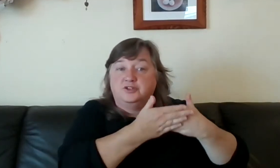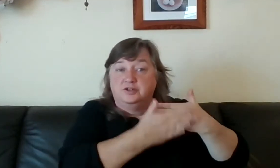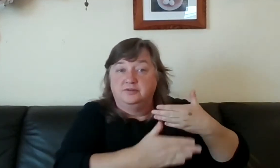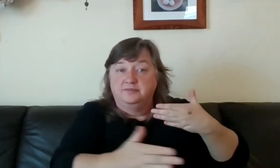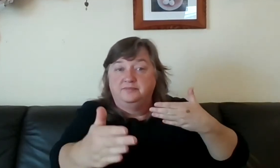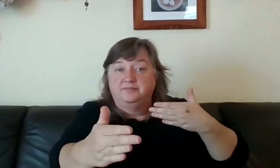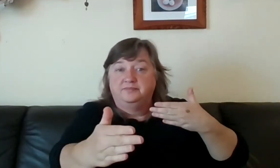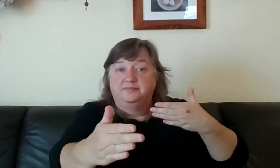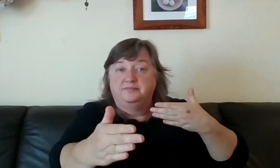After.